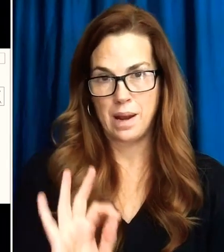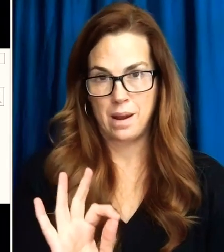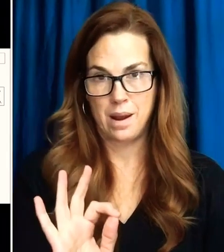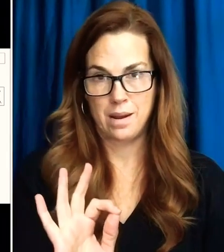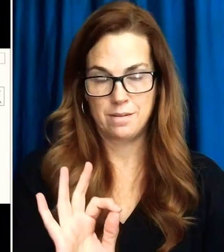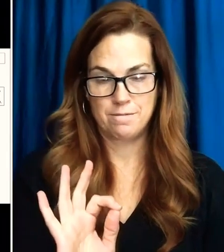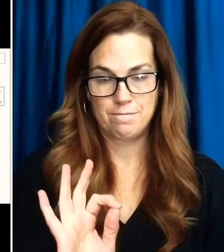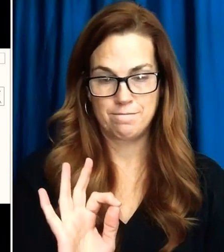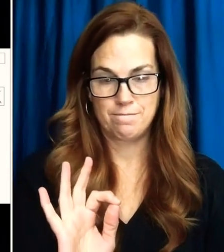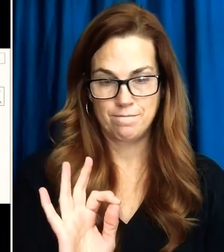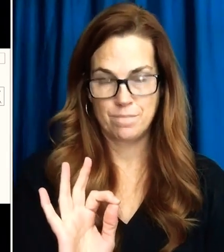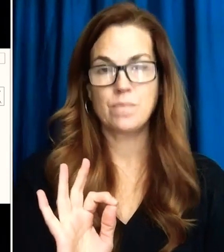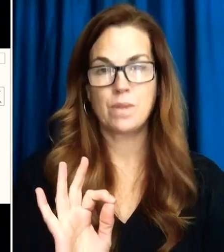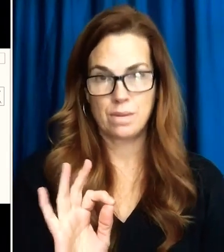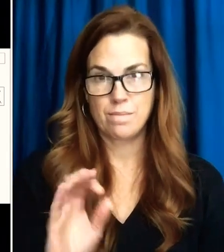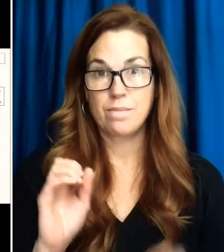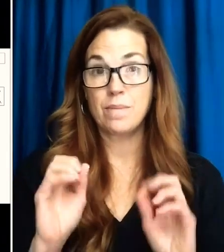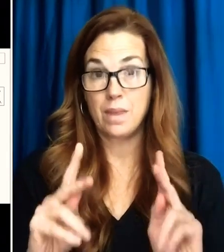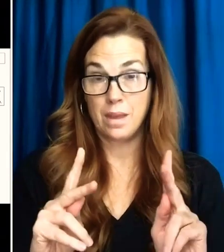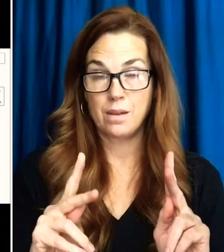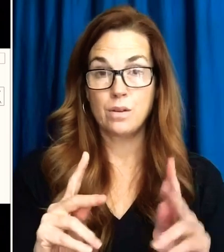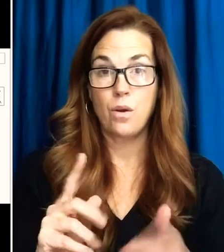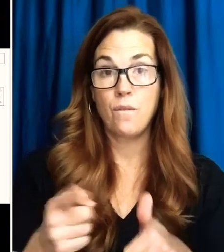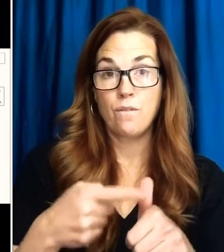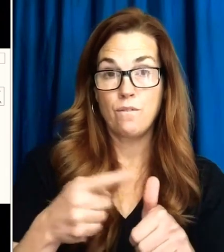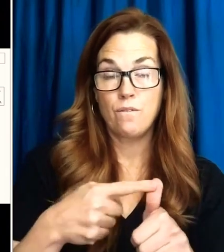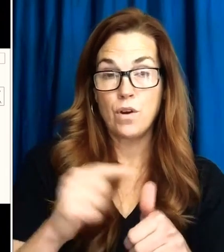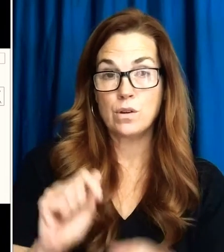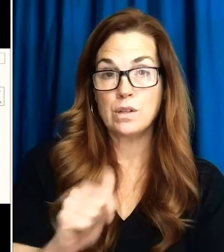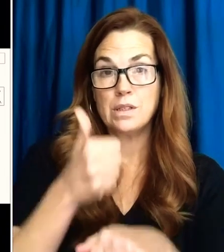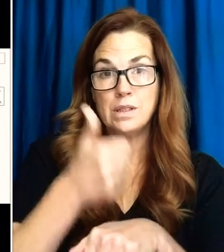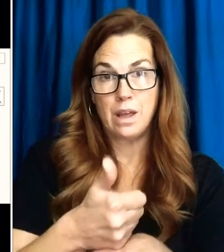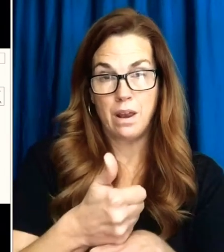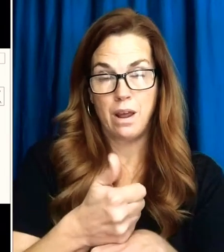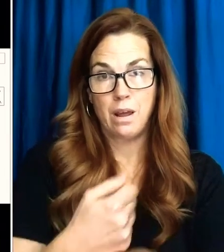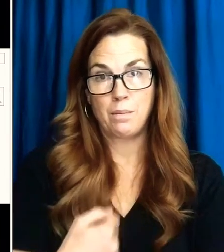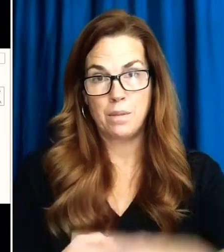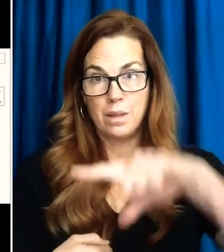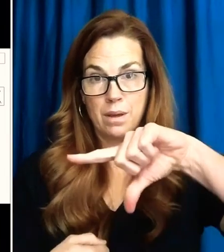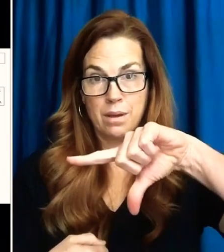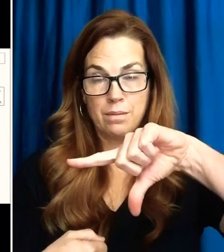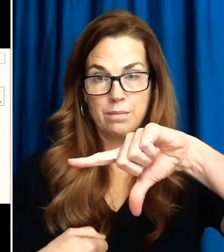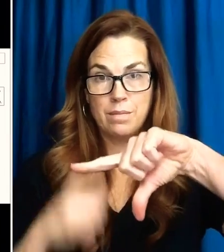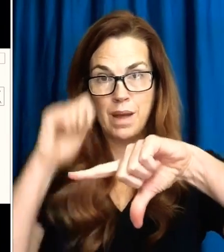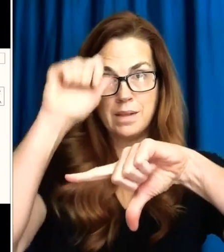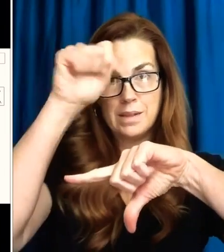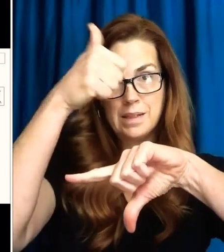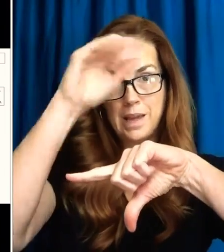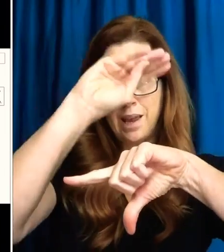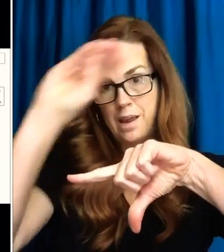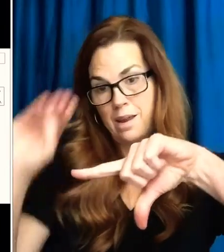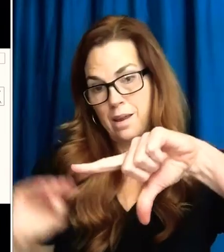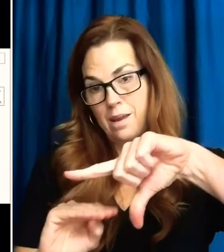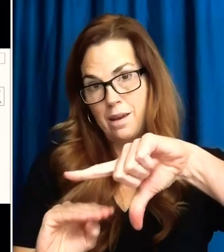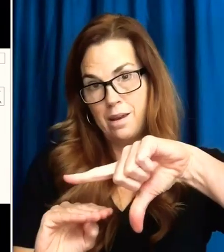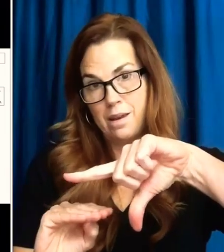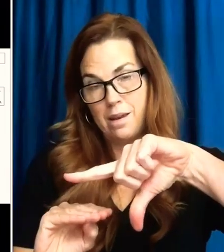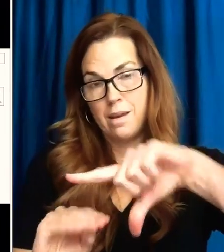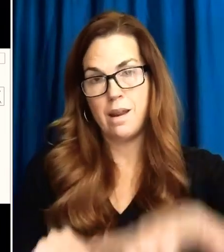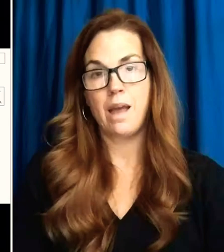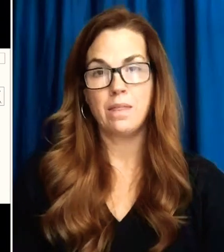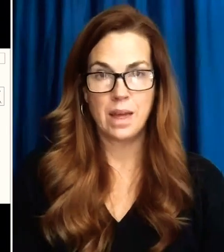the division house or the tent, and the 9 is going to go outside. Next thing I want to do is I want